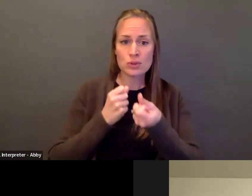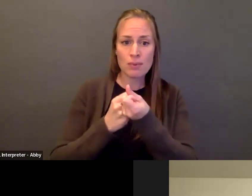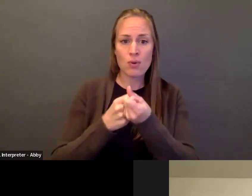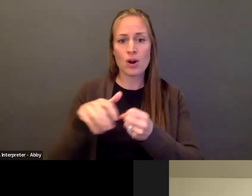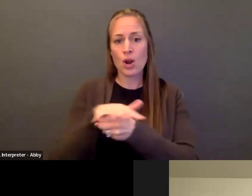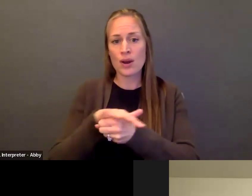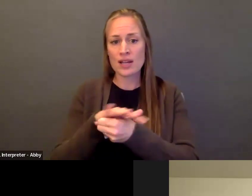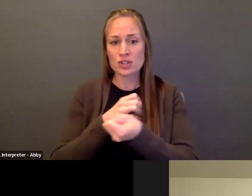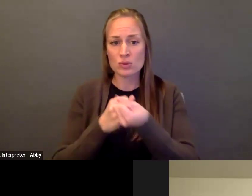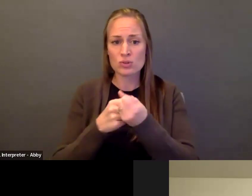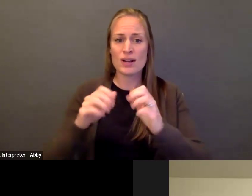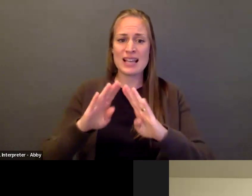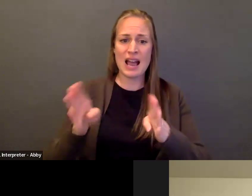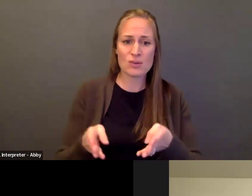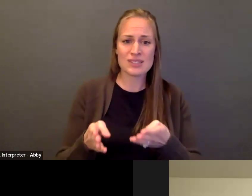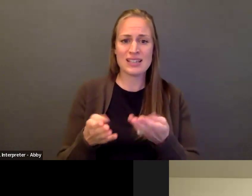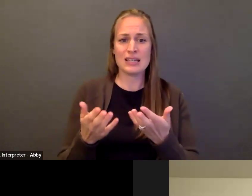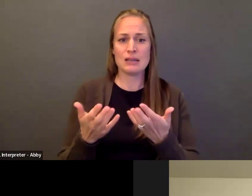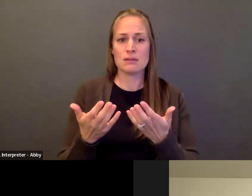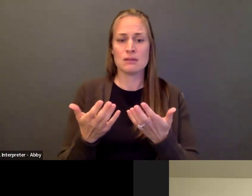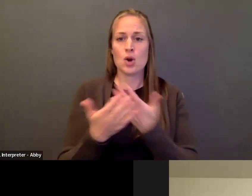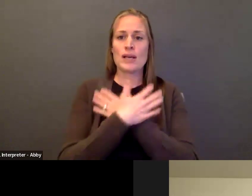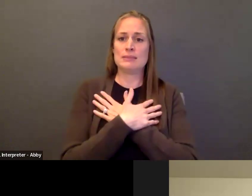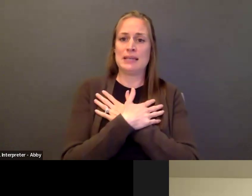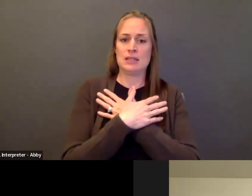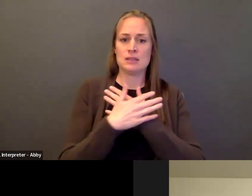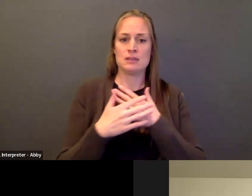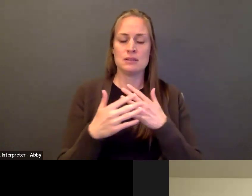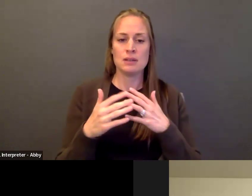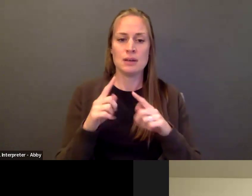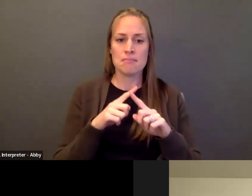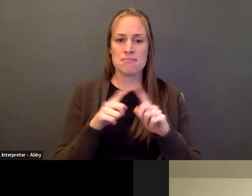many times I hear this person's needs exceed our model of care?